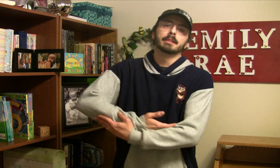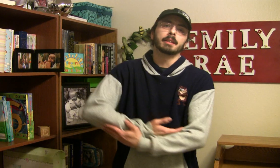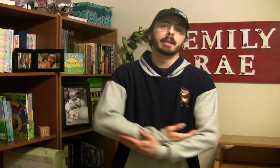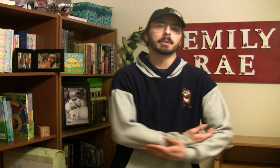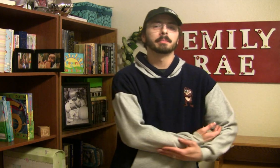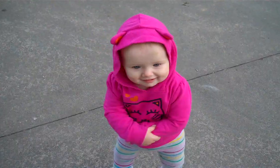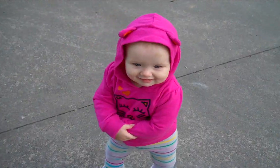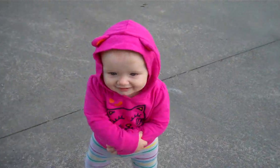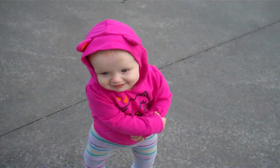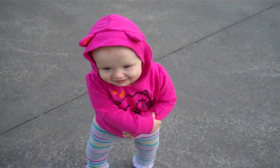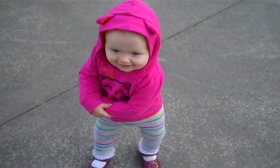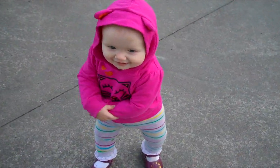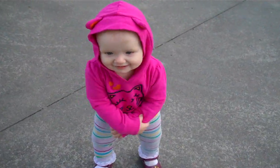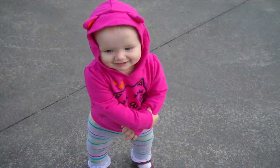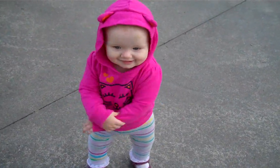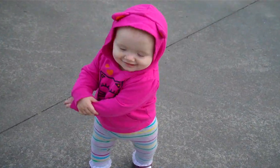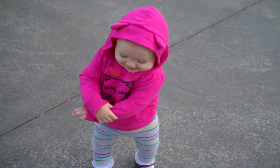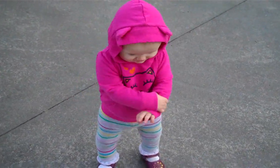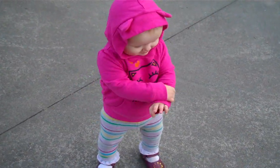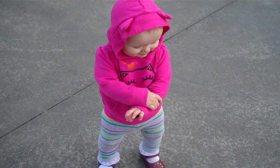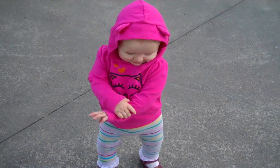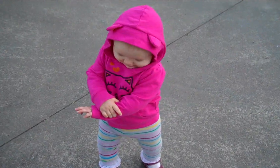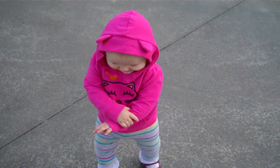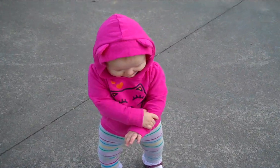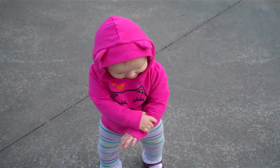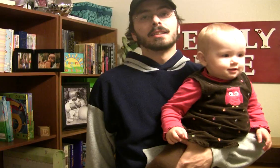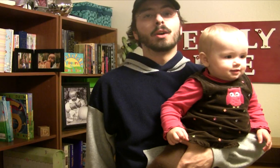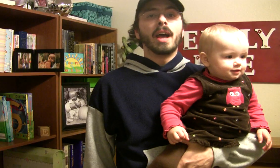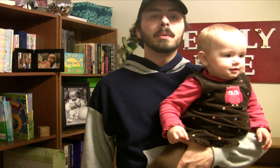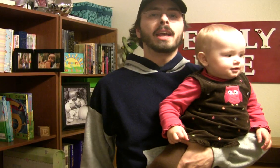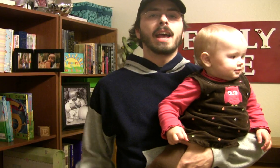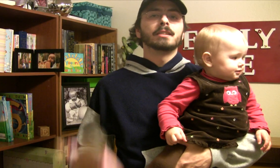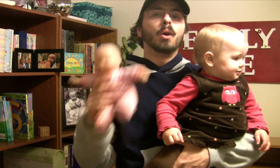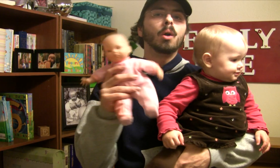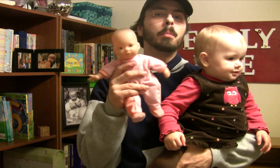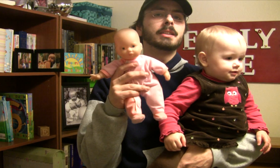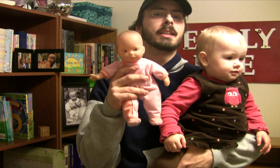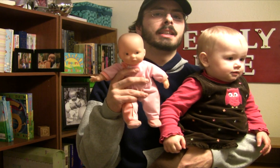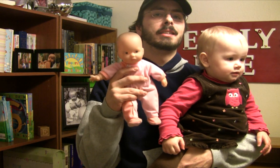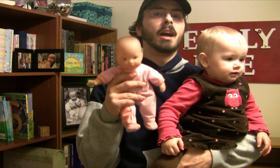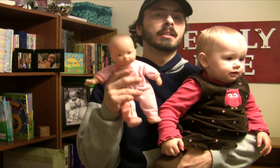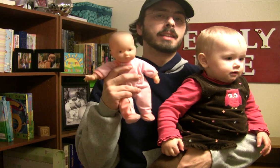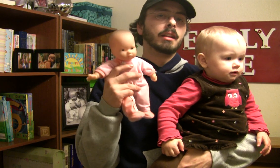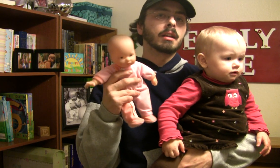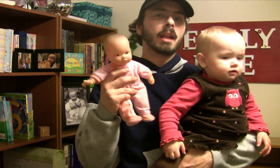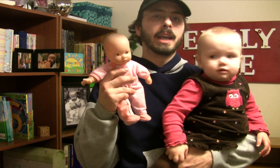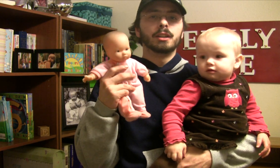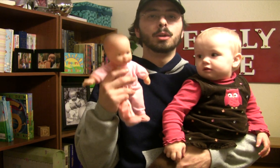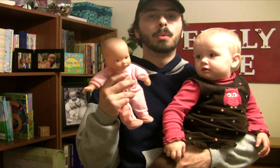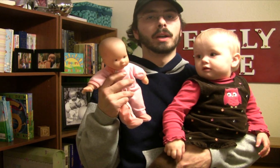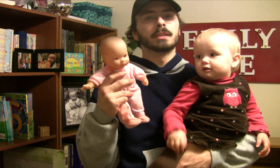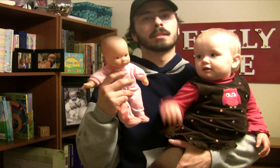to sleep. Yeah, good job. So Emily has a whole bunch of these dolls that look like newborns.